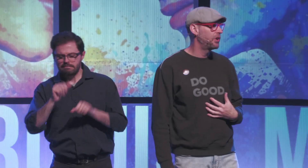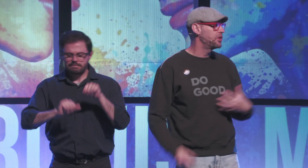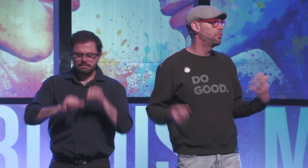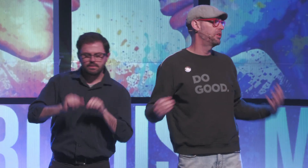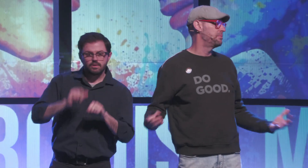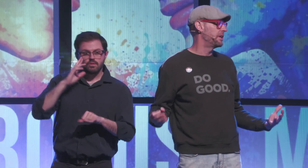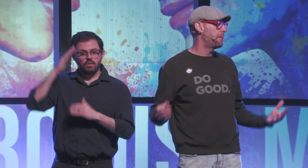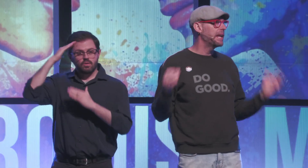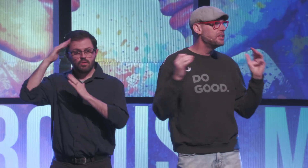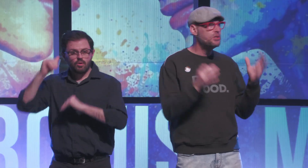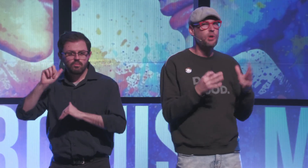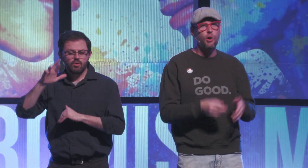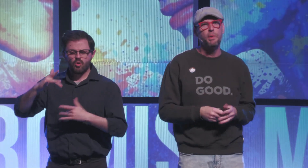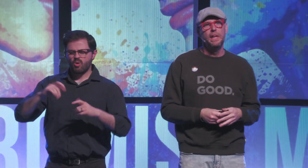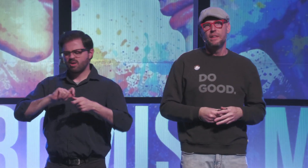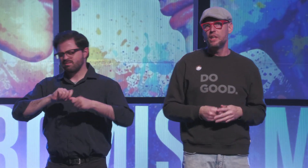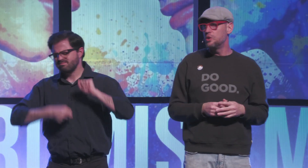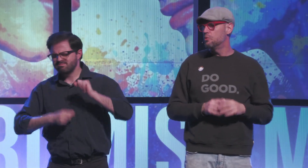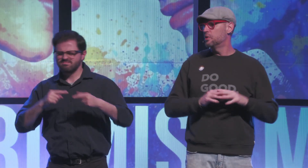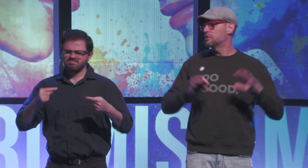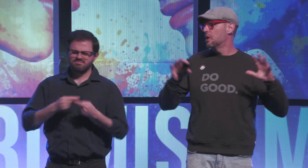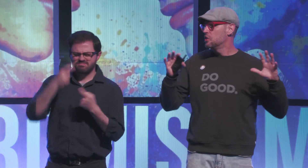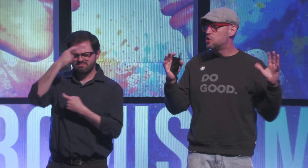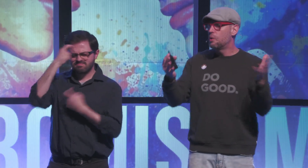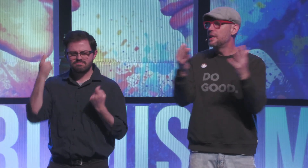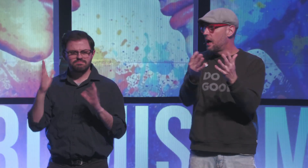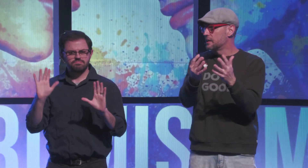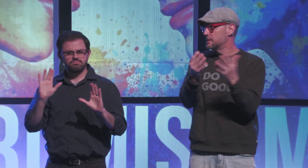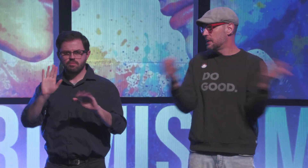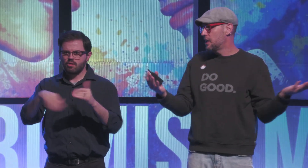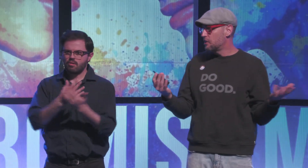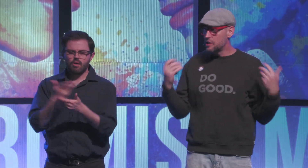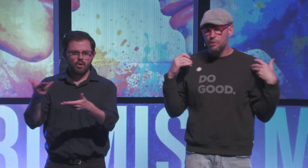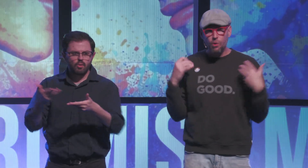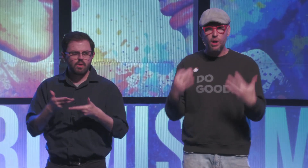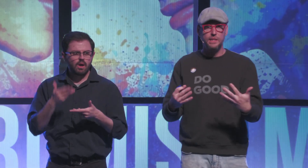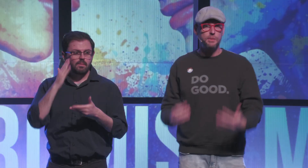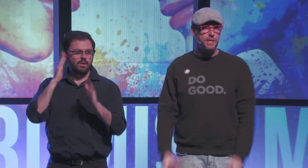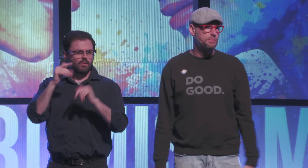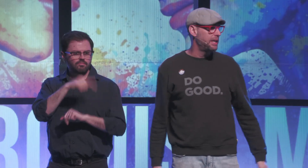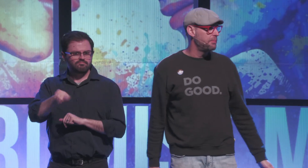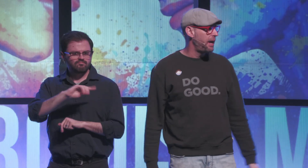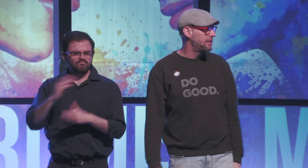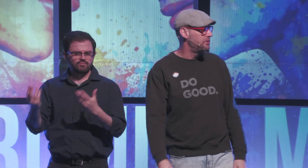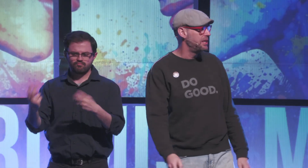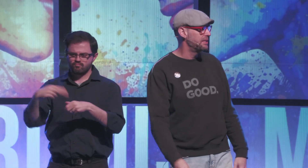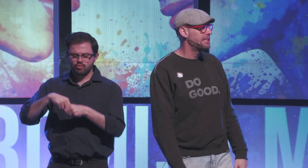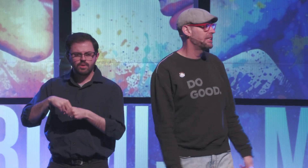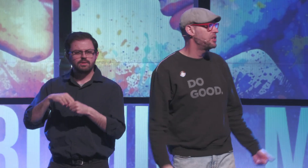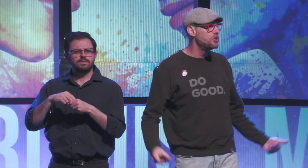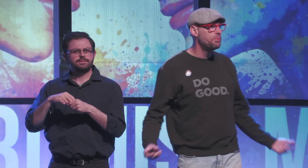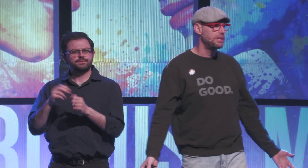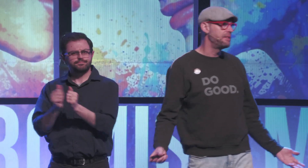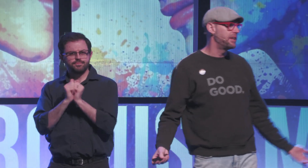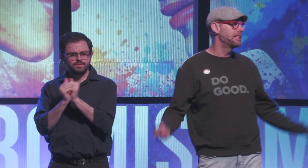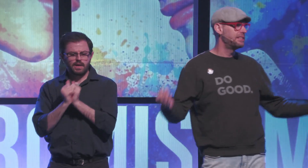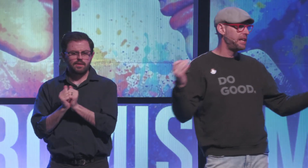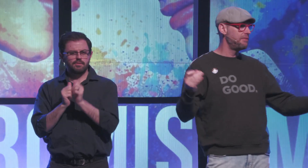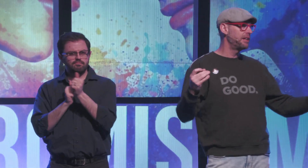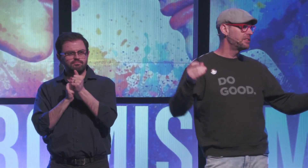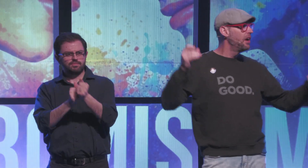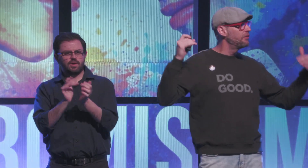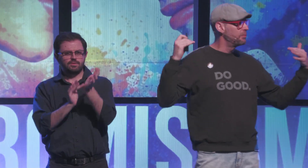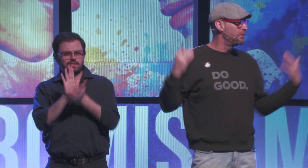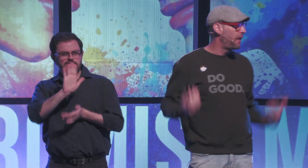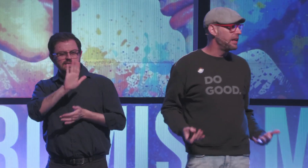place of hurt, you're welcome here. And I do hope that you will join us together as we walk this peacemaking path of Jesus, because I do believe it can